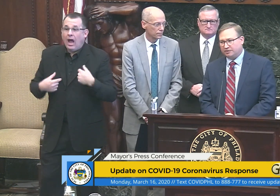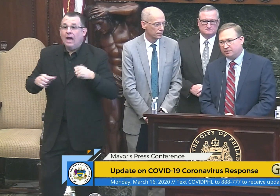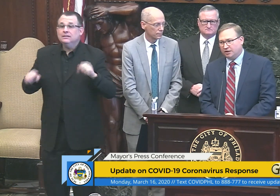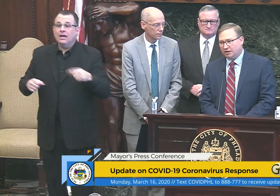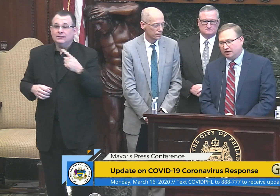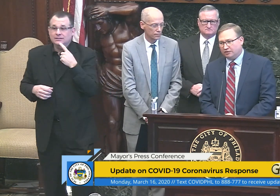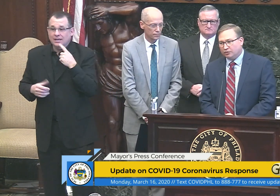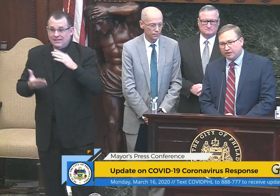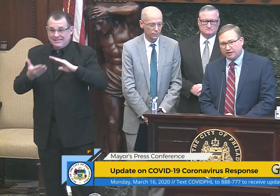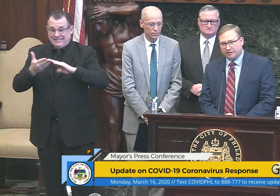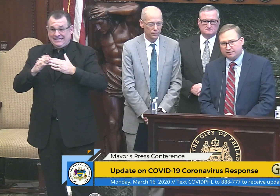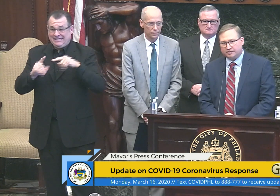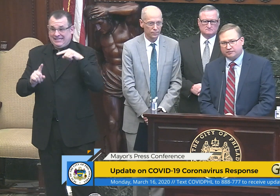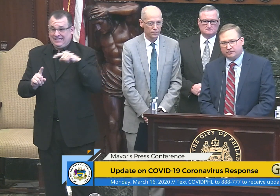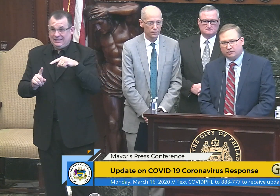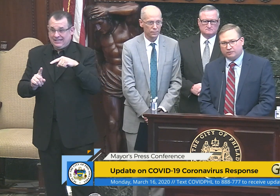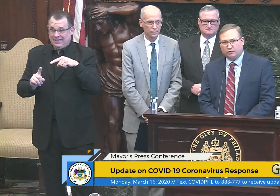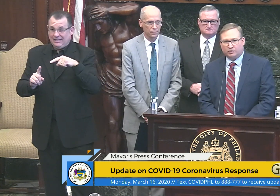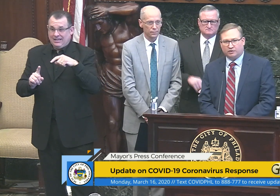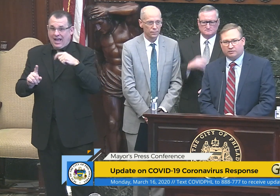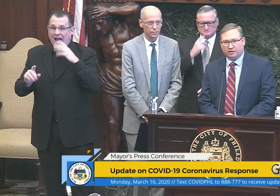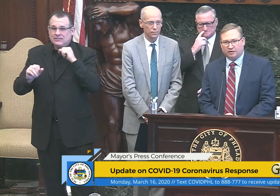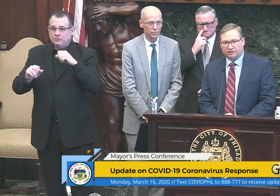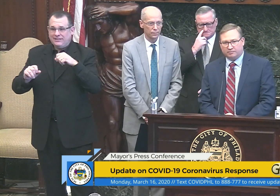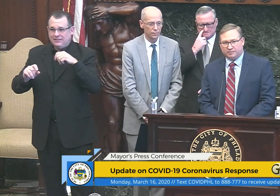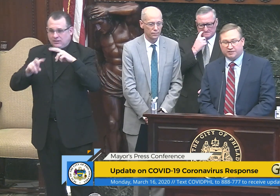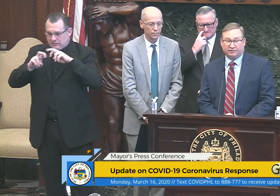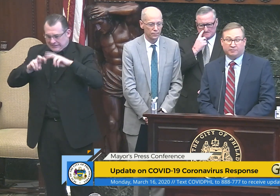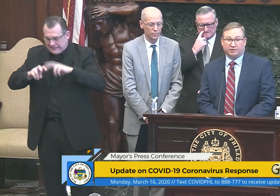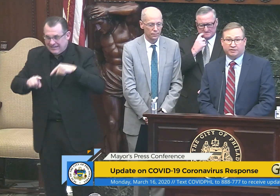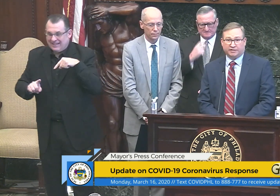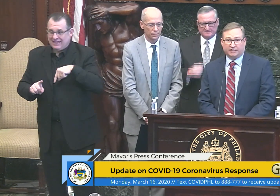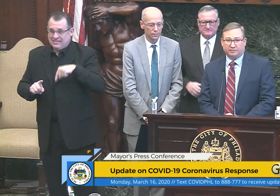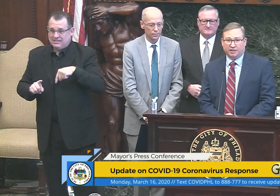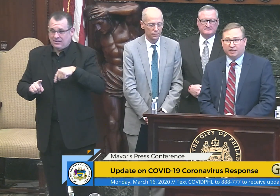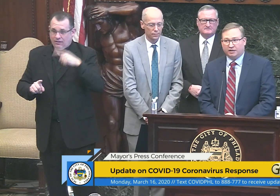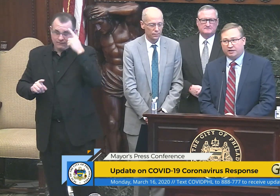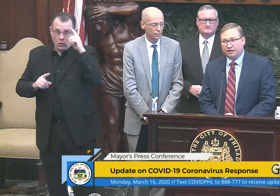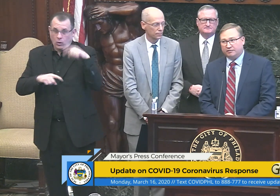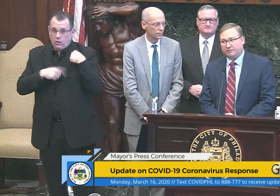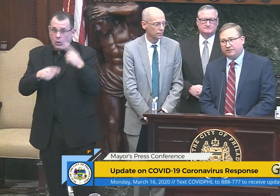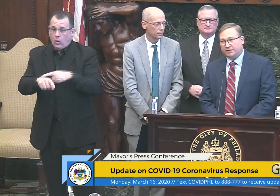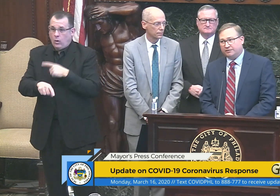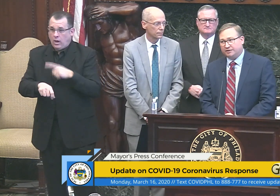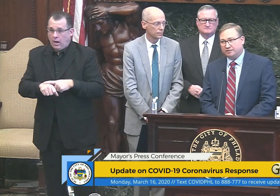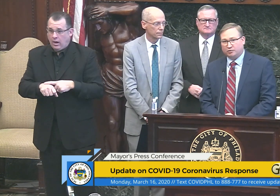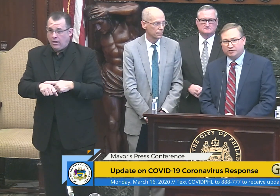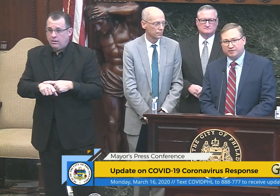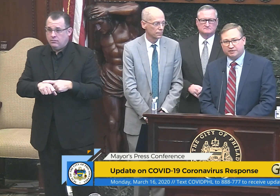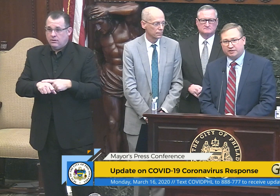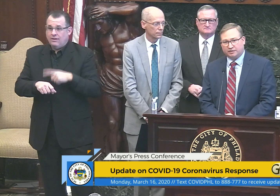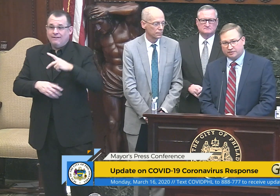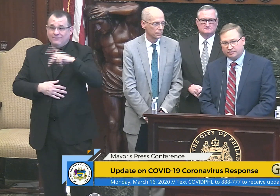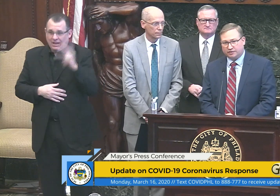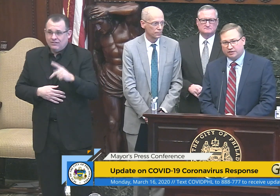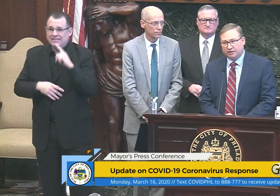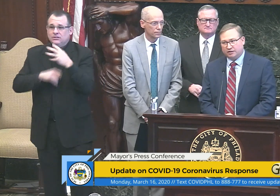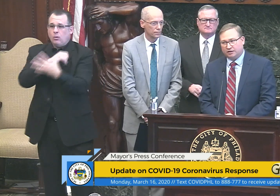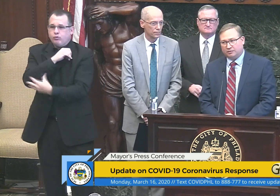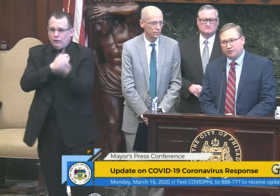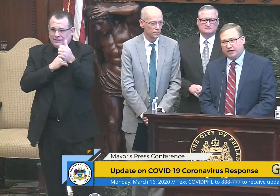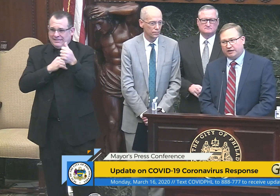has been looking at this for a significant period of time. And again, Philadelphia is the poorest big city in the